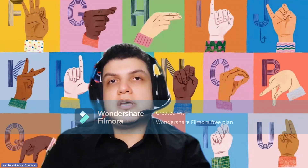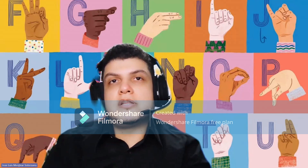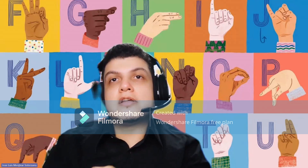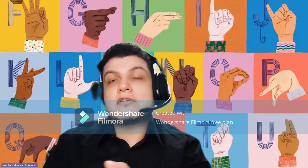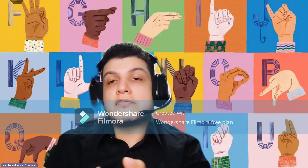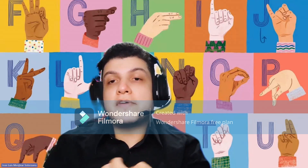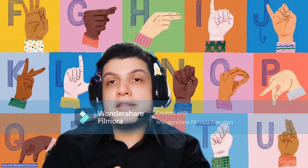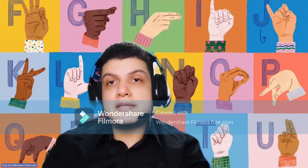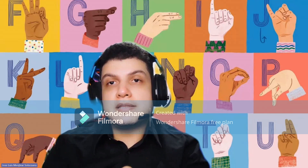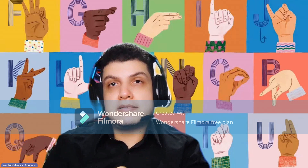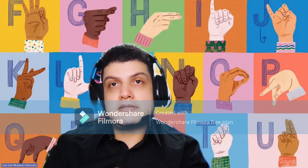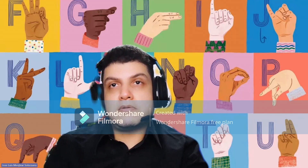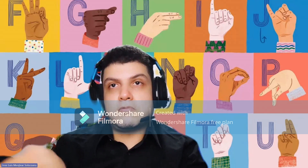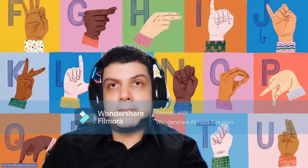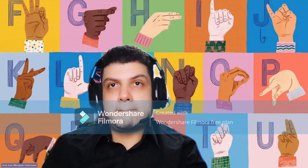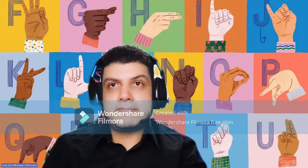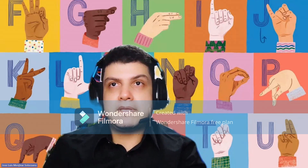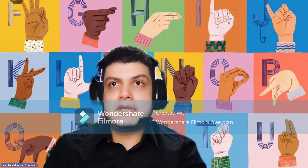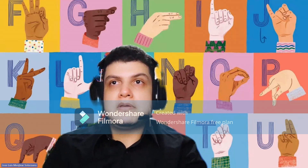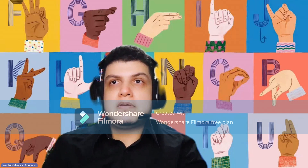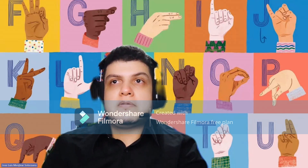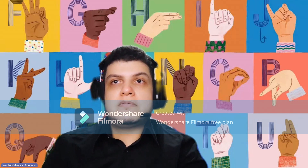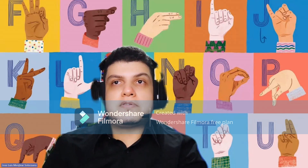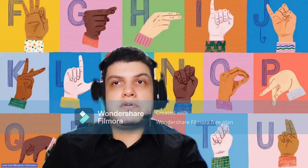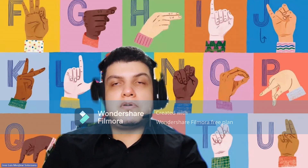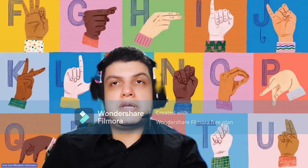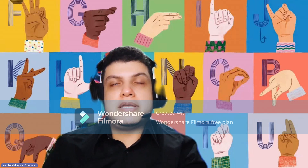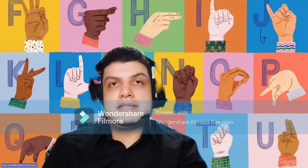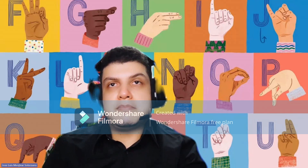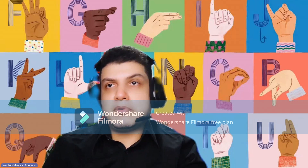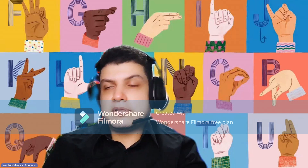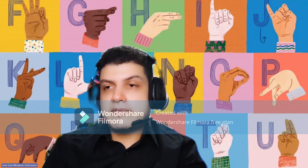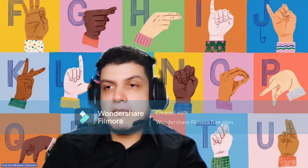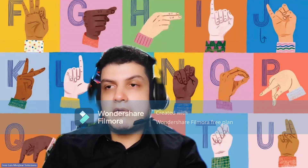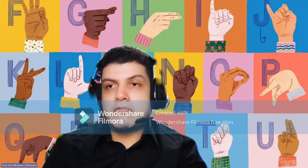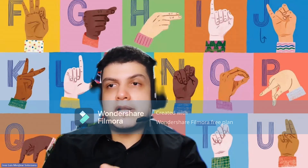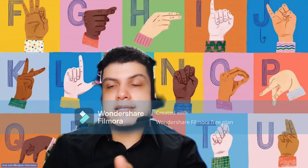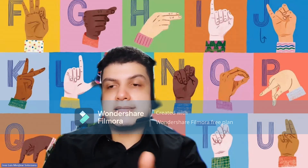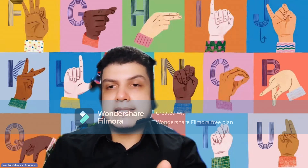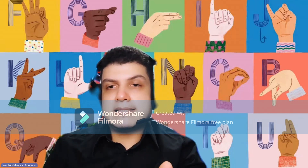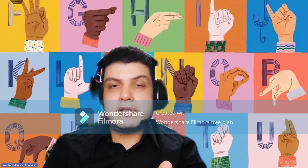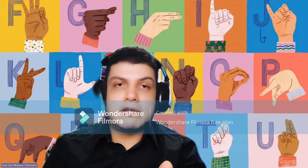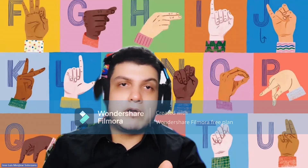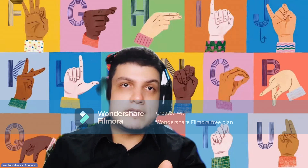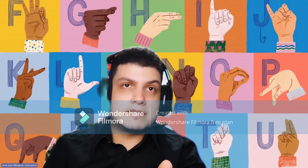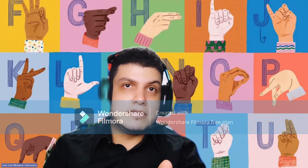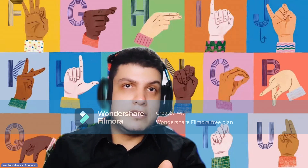for not offending someone. So it is important about what is acceptable and what is